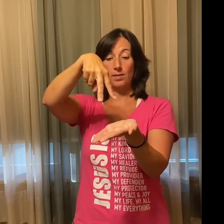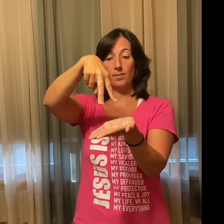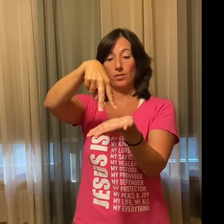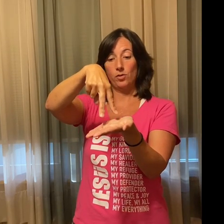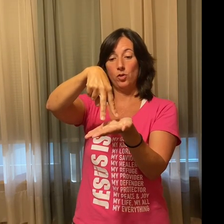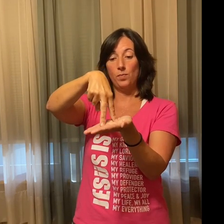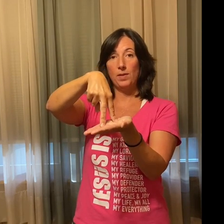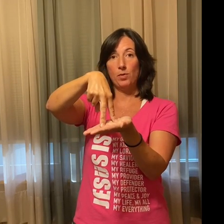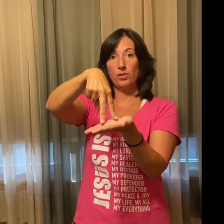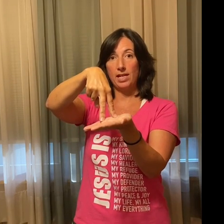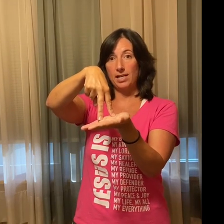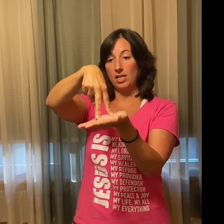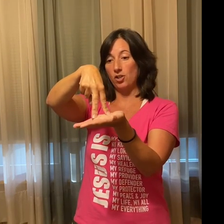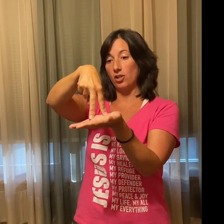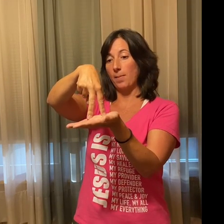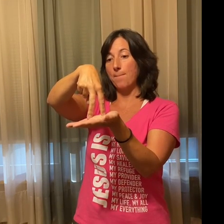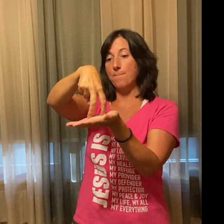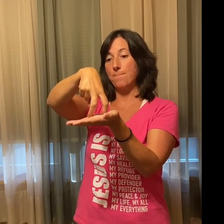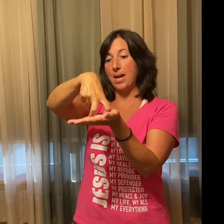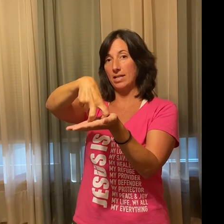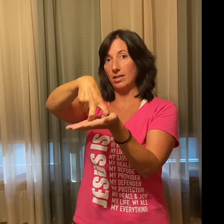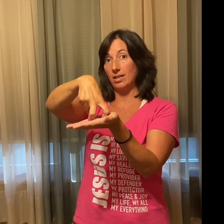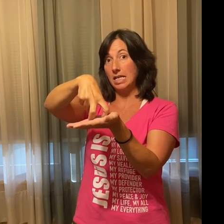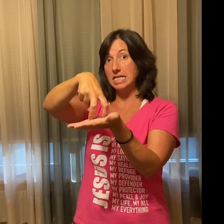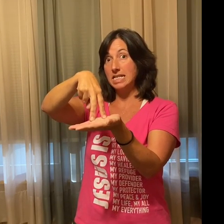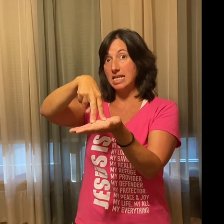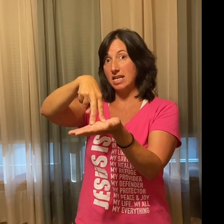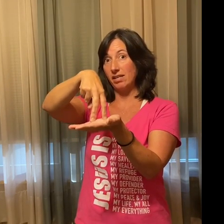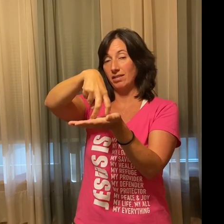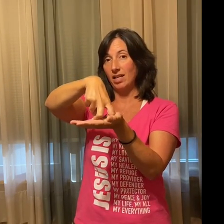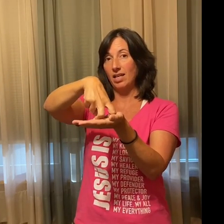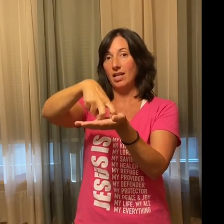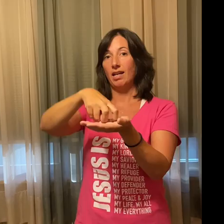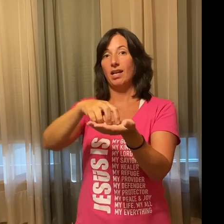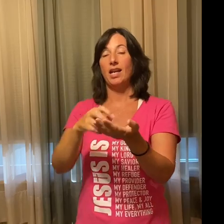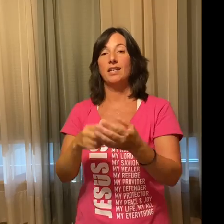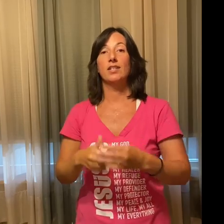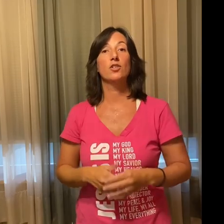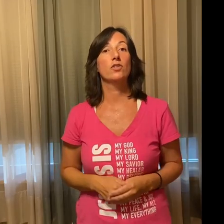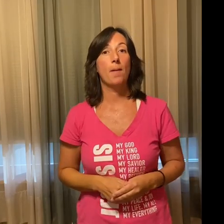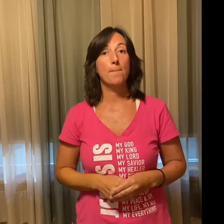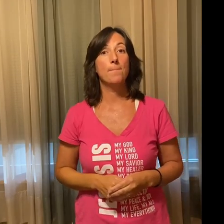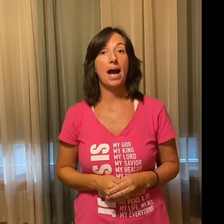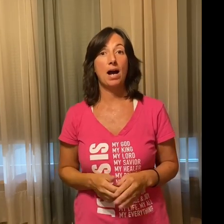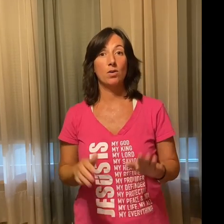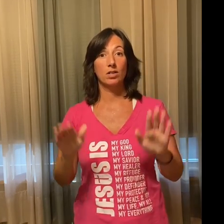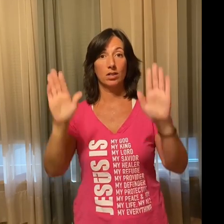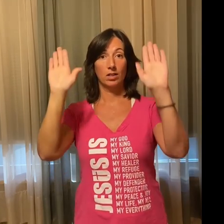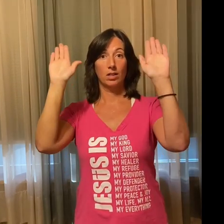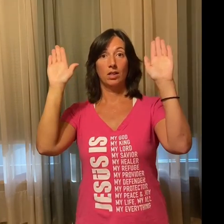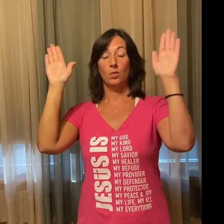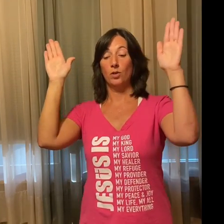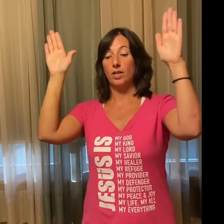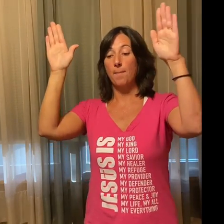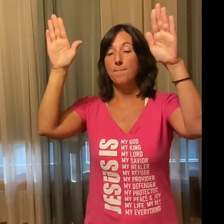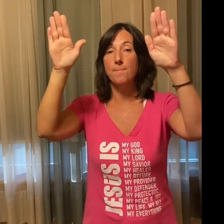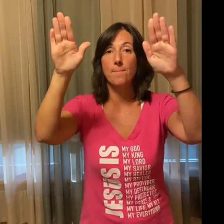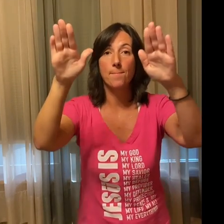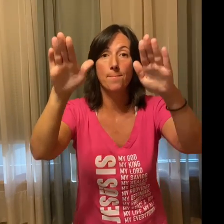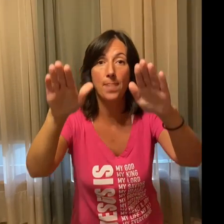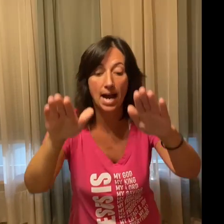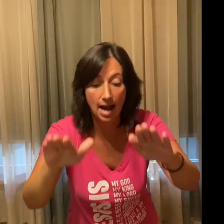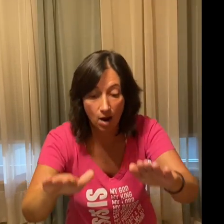So like two people standing and you're going to bend, knee. And then bow. We're going